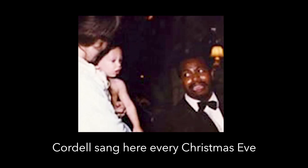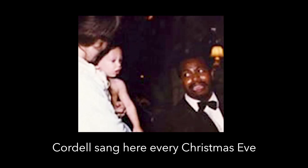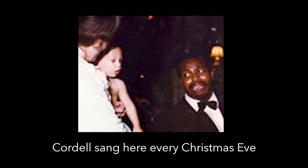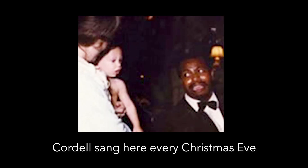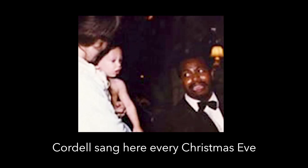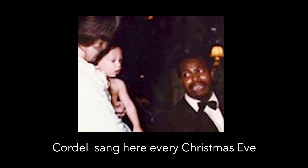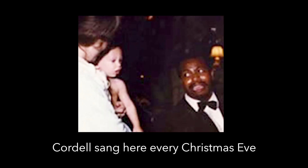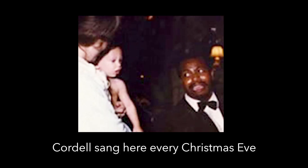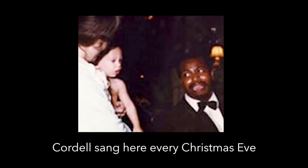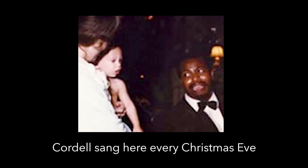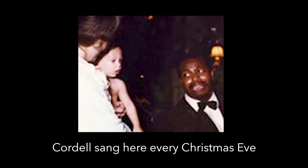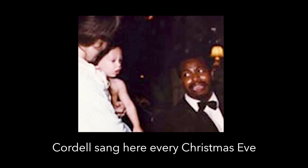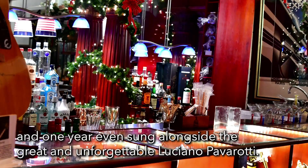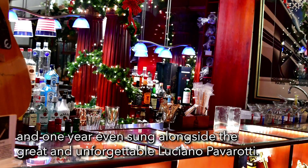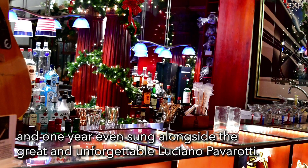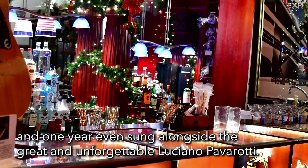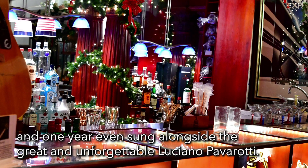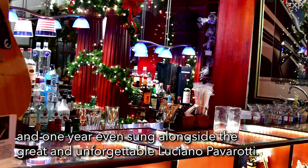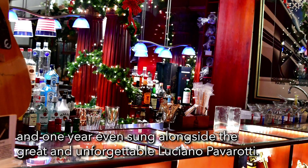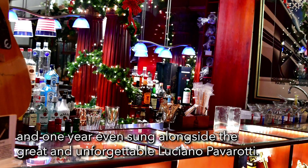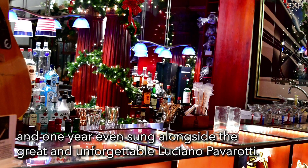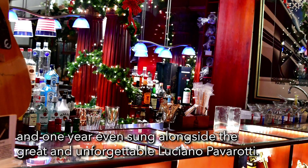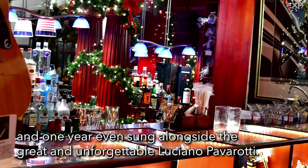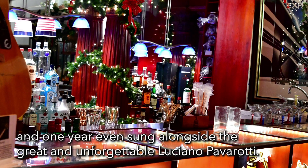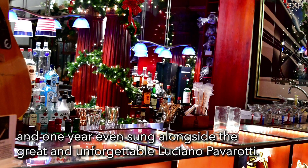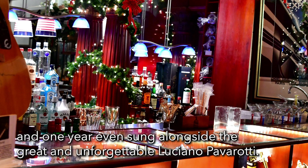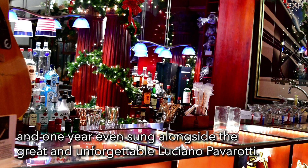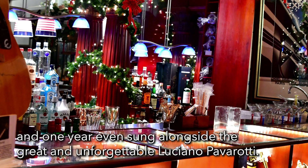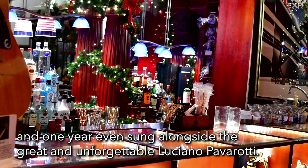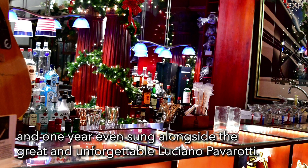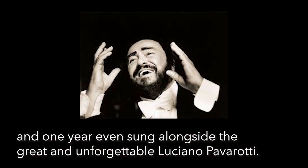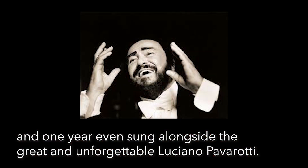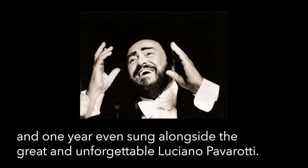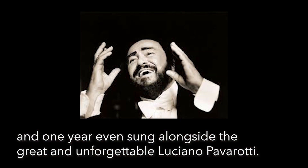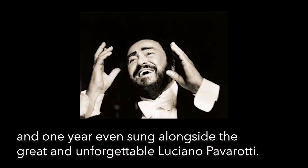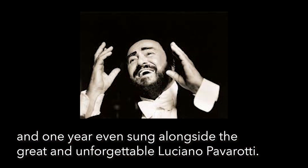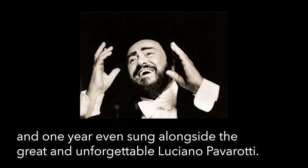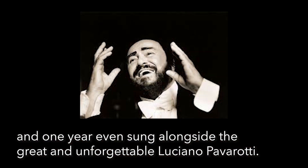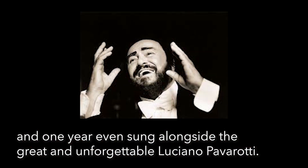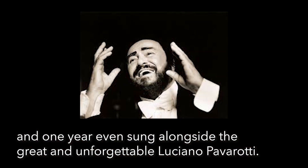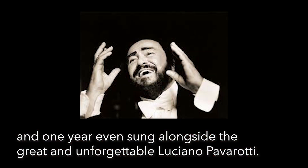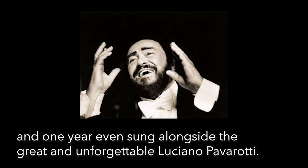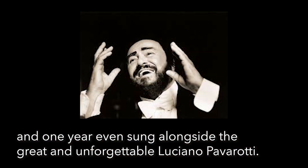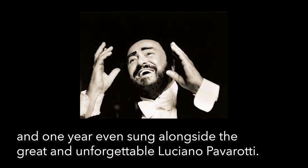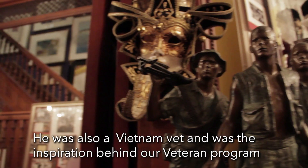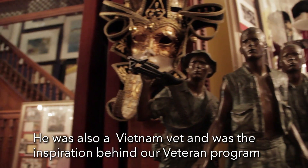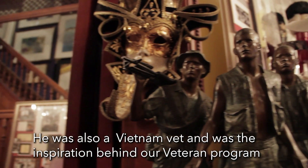Cordell sang here every Christmas Eve, and one year even sung alongside the great and unforgettable Luciano Pavarotti. He was